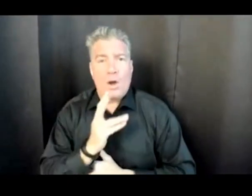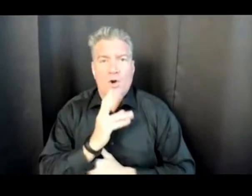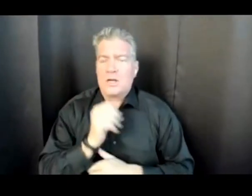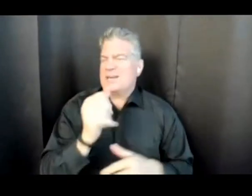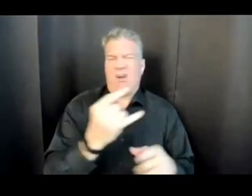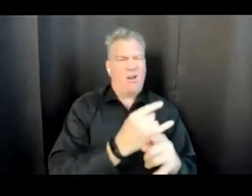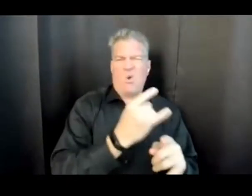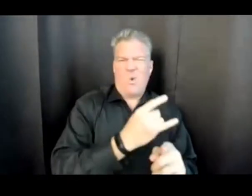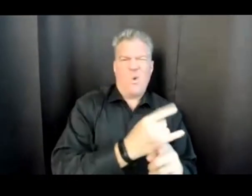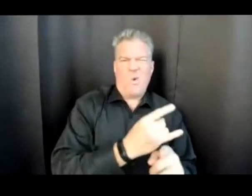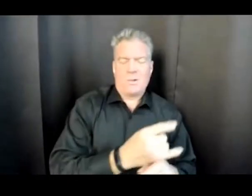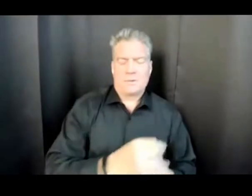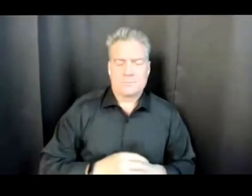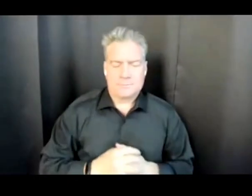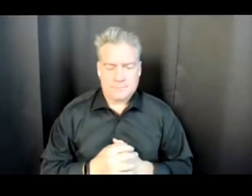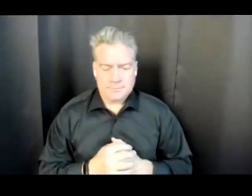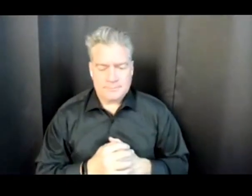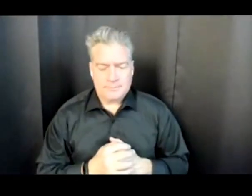beverages.